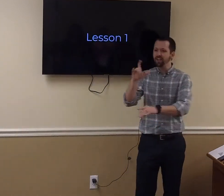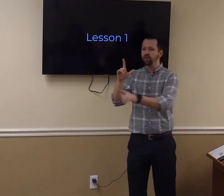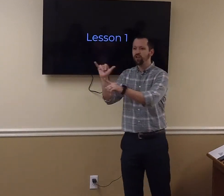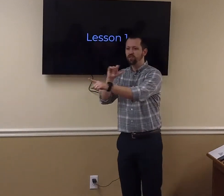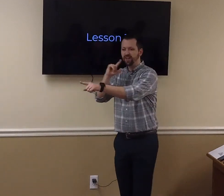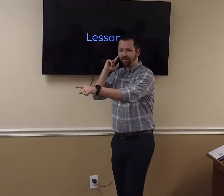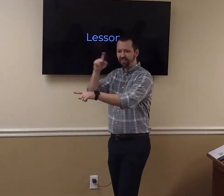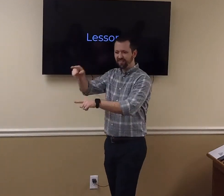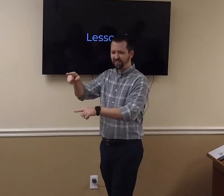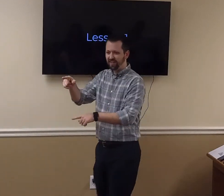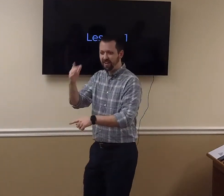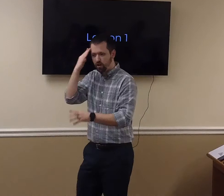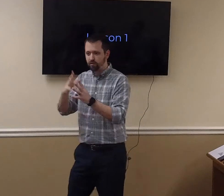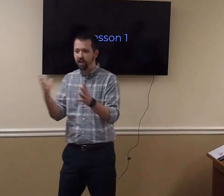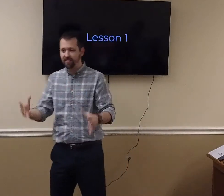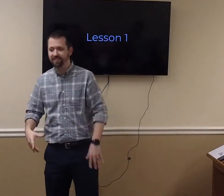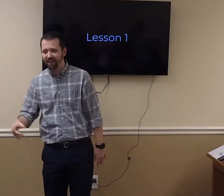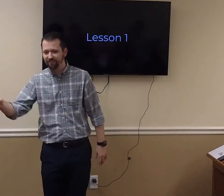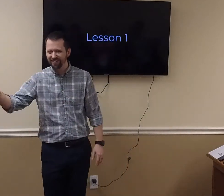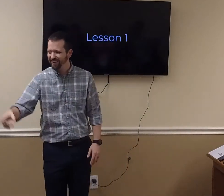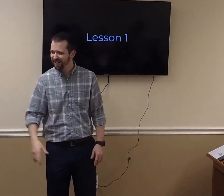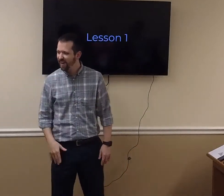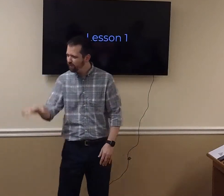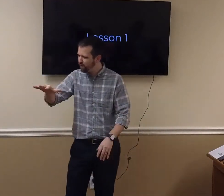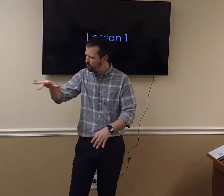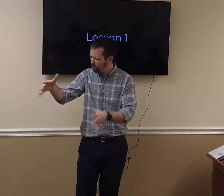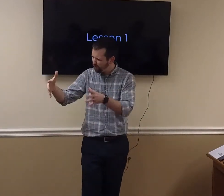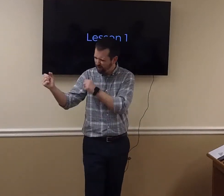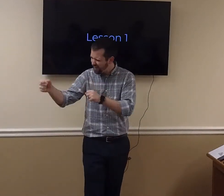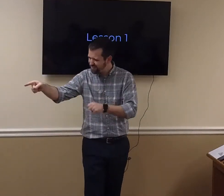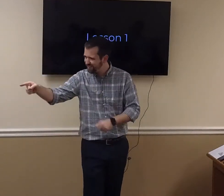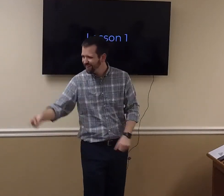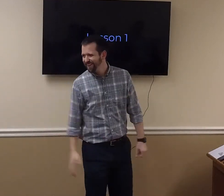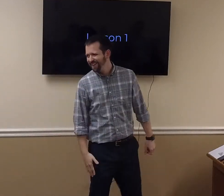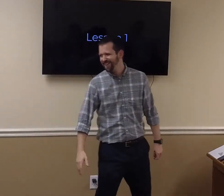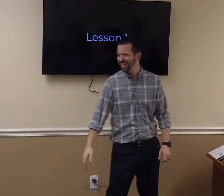Michael is also deaf, so he knows a lot, and he finger spells really fast.